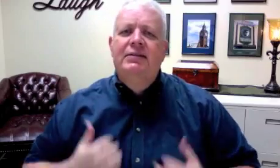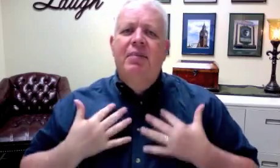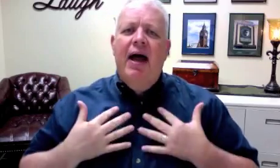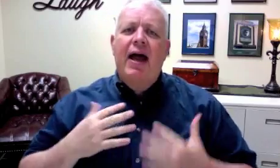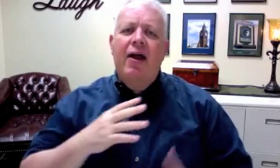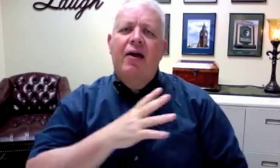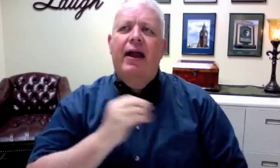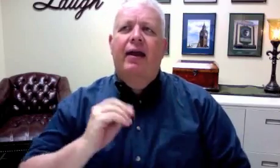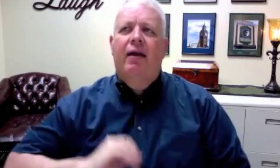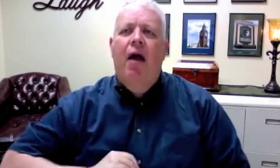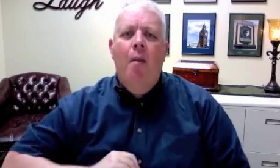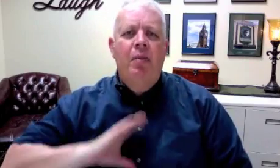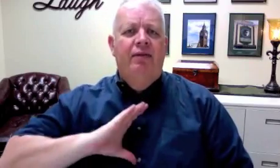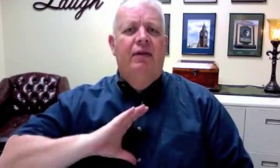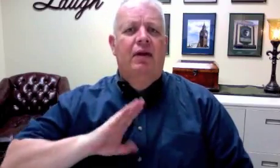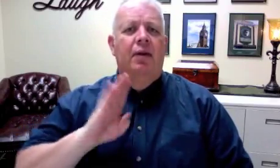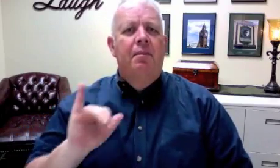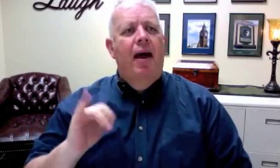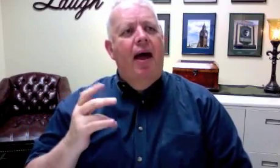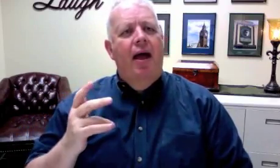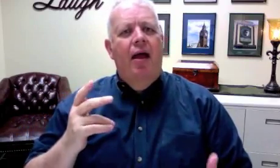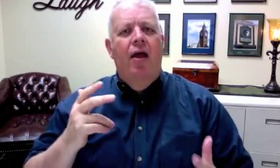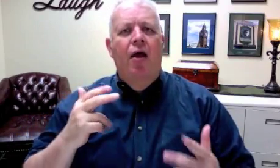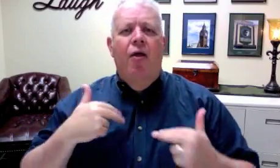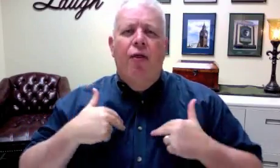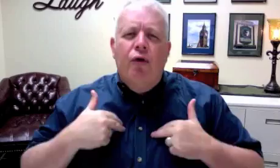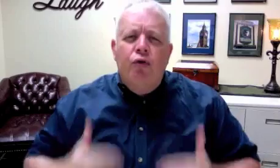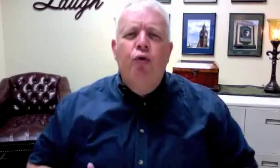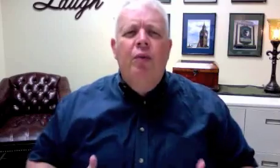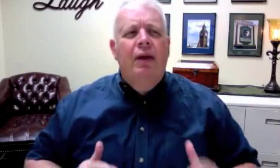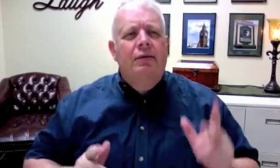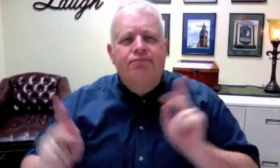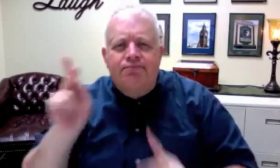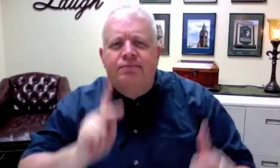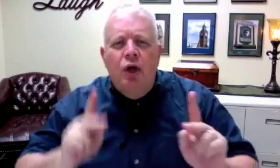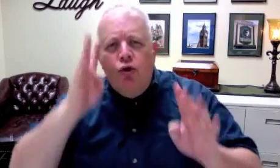by the human creativity that is happening all around us.